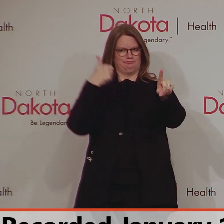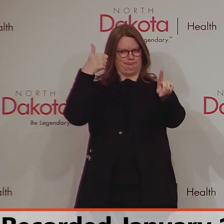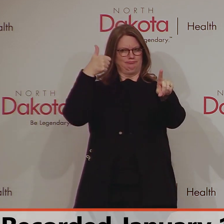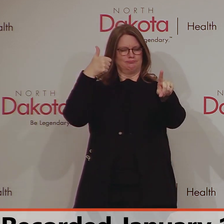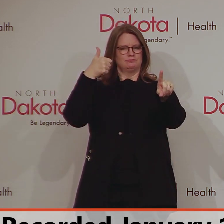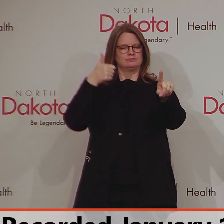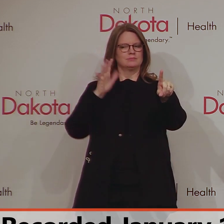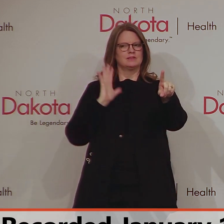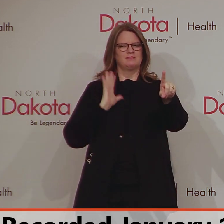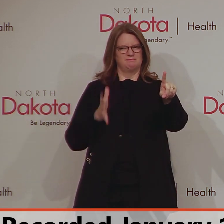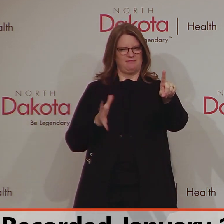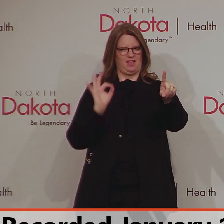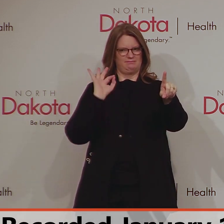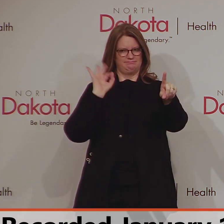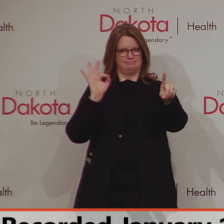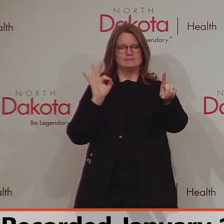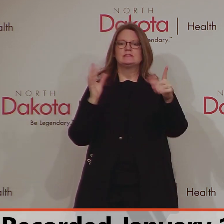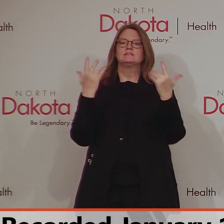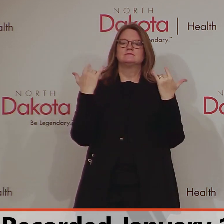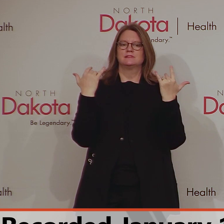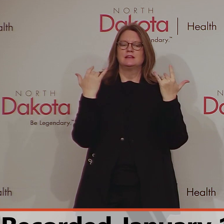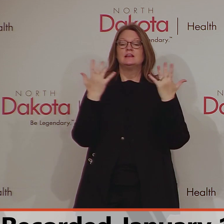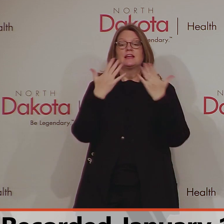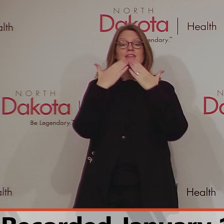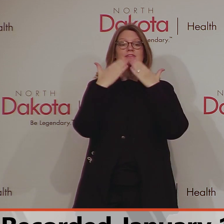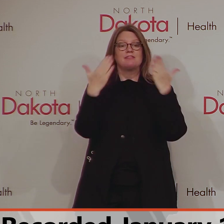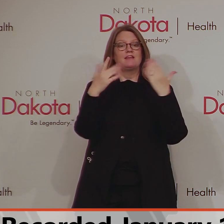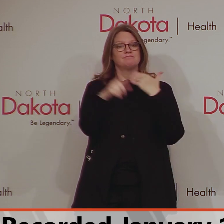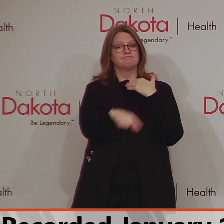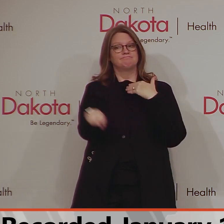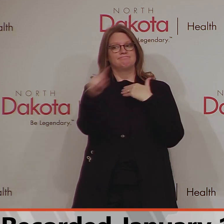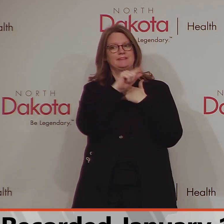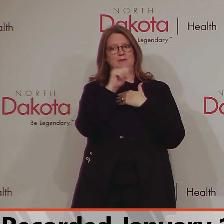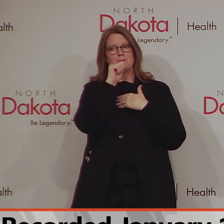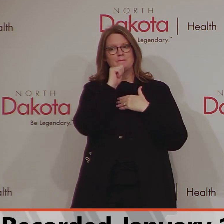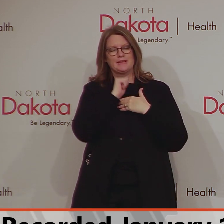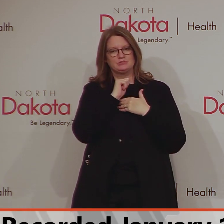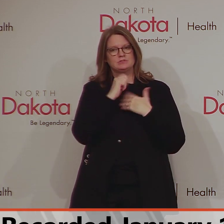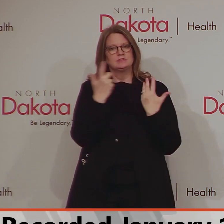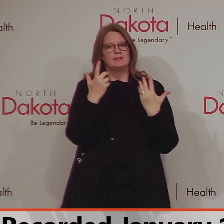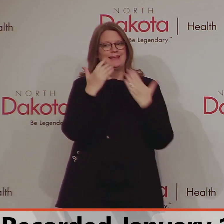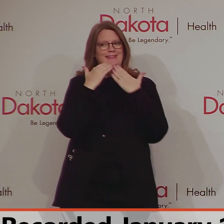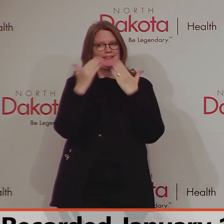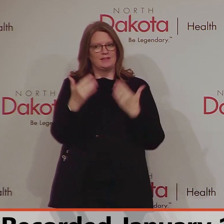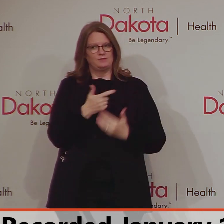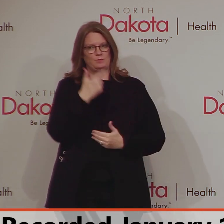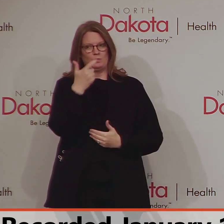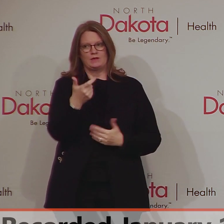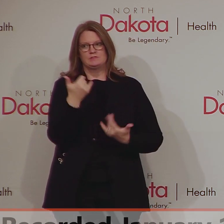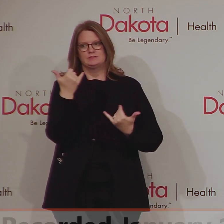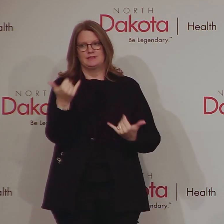so we are broadcasting. Thanks all for your patience and thanks for tuning in.